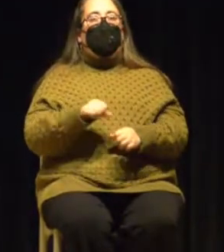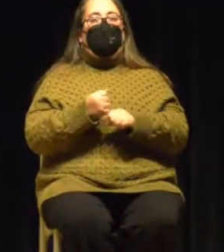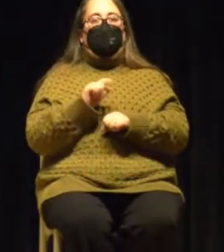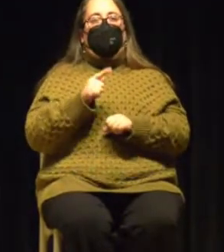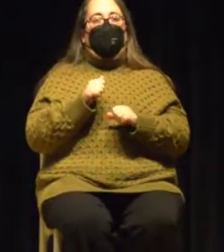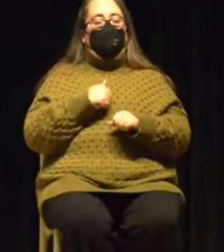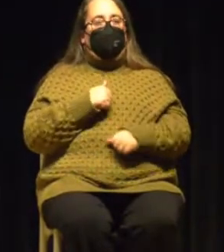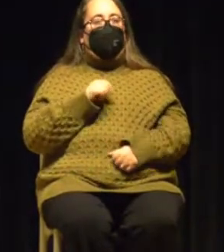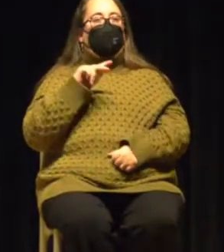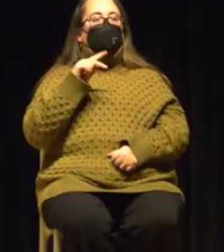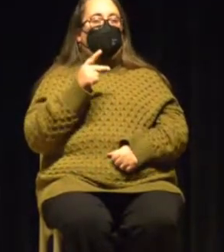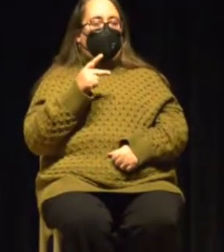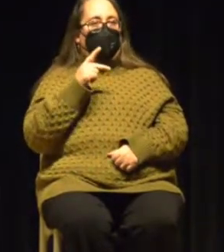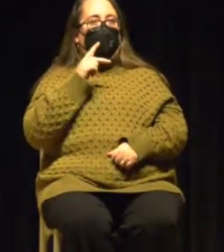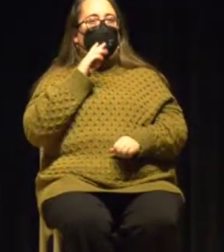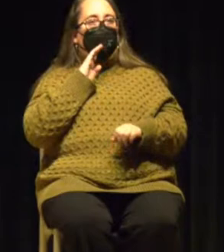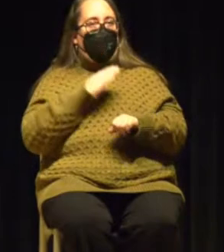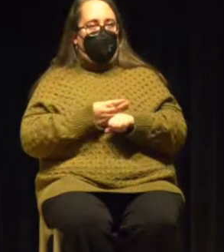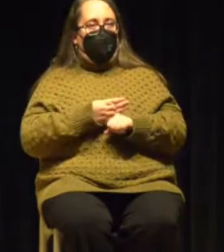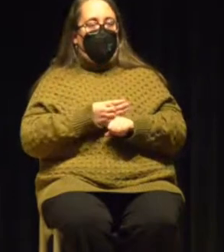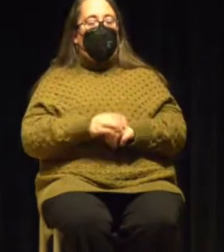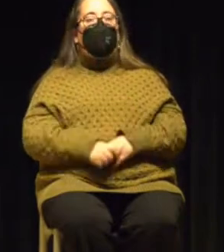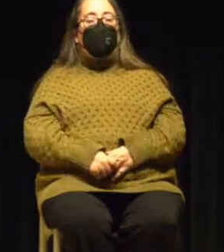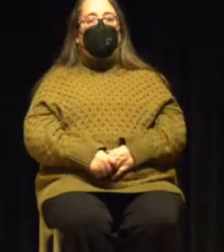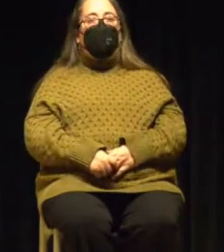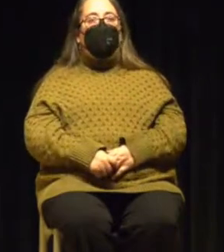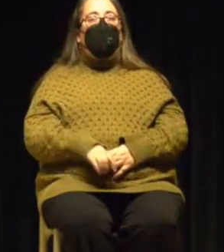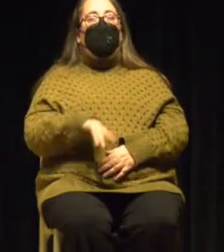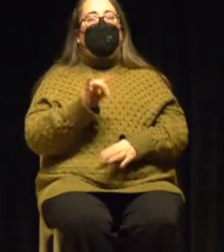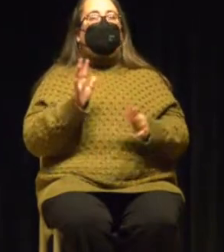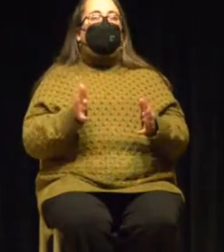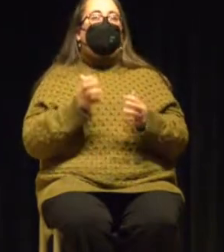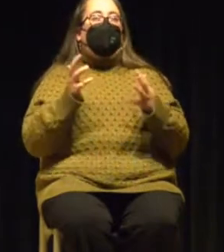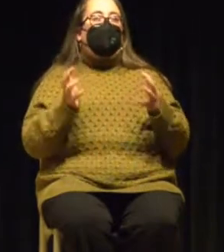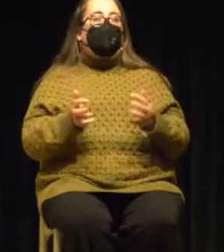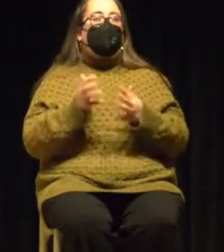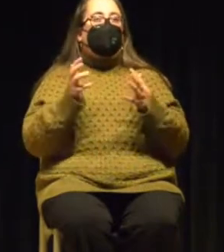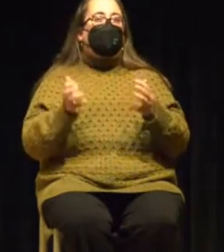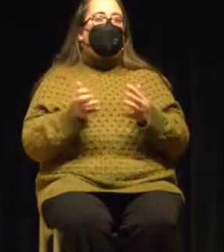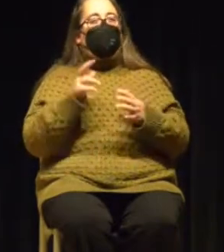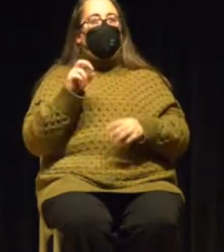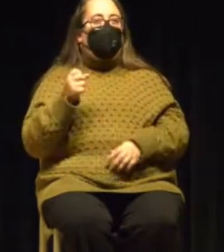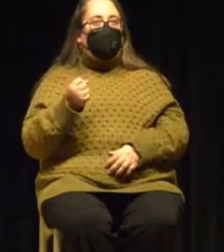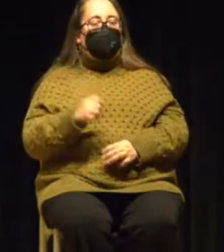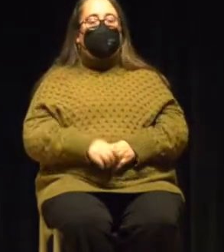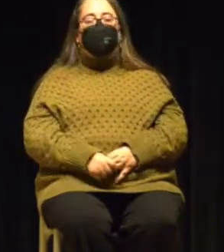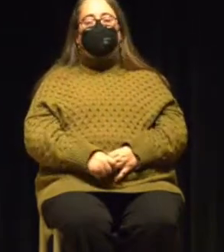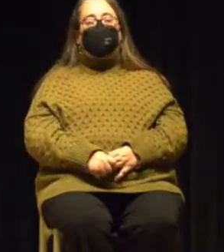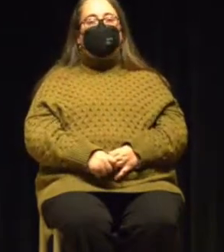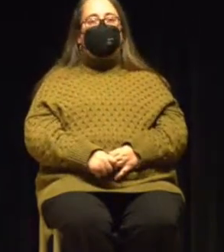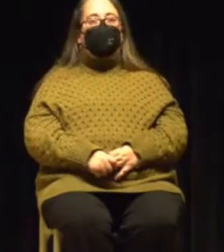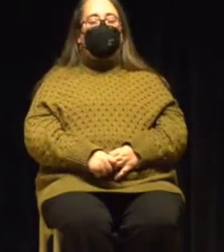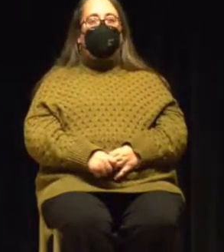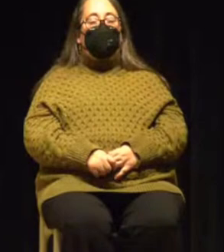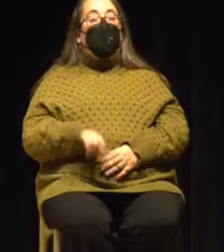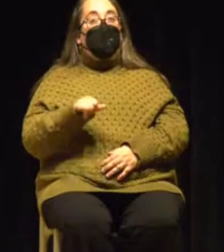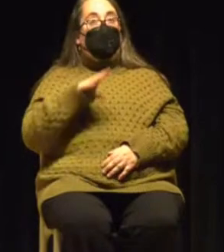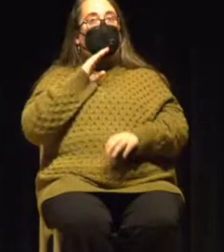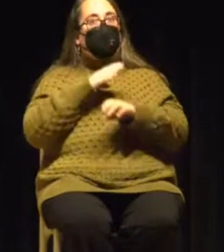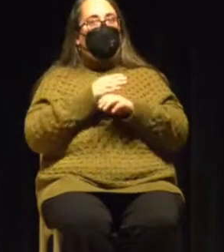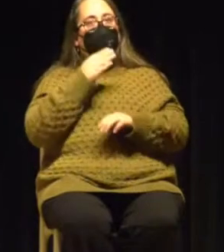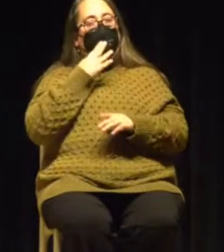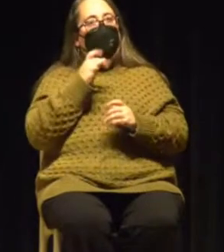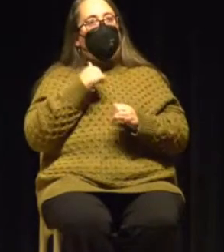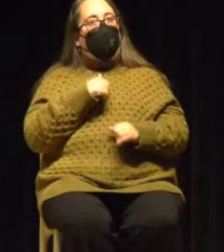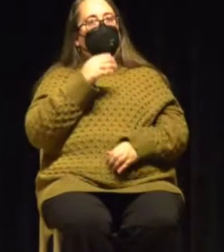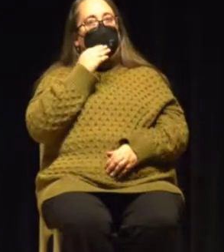had my next child, my daughter, I had discovered salads by my 30s, thankfully. And so that daughter ate like I